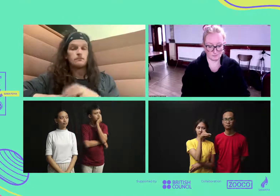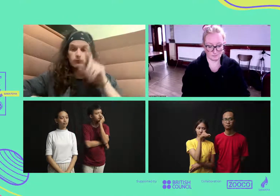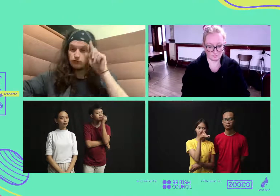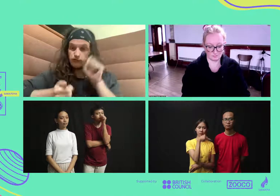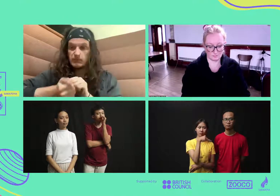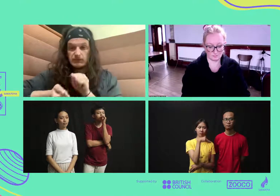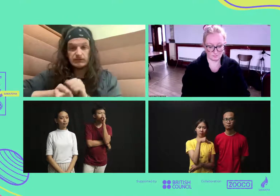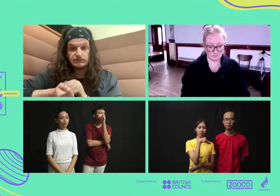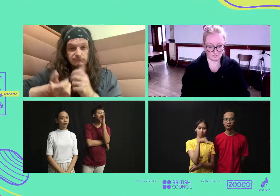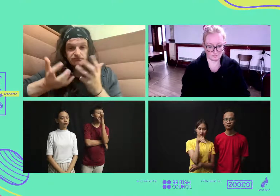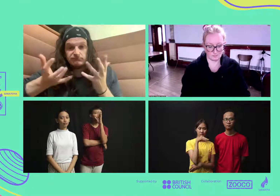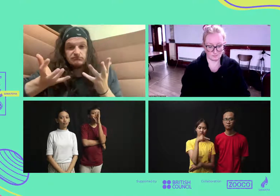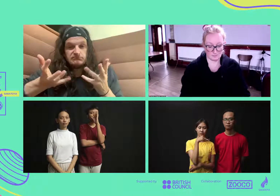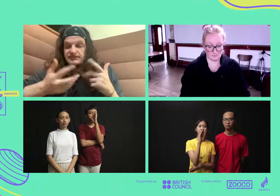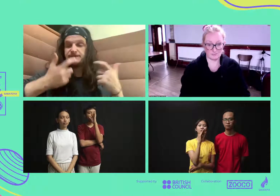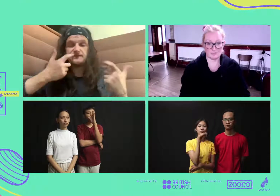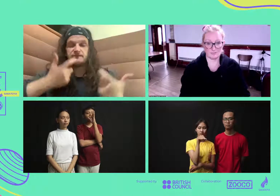you could make.